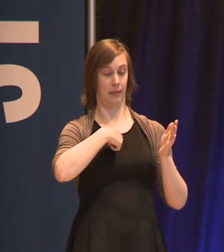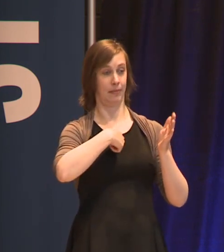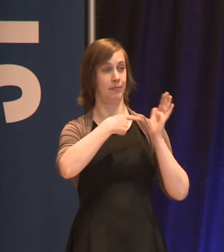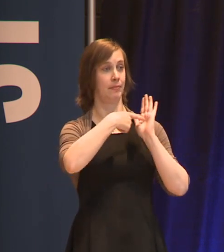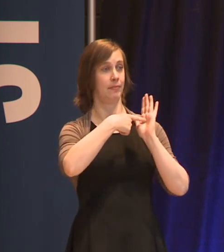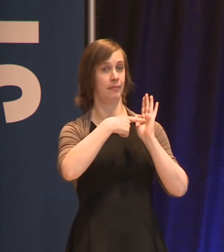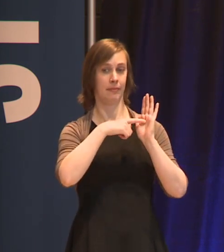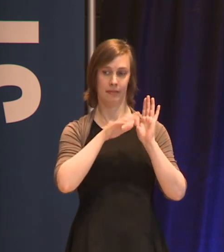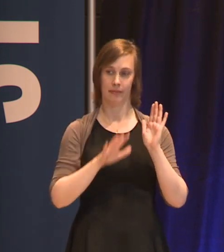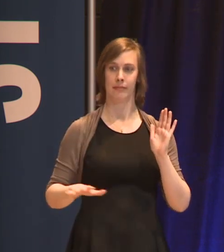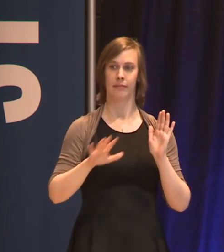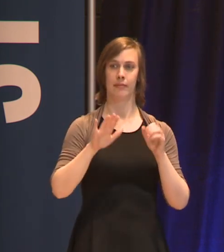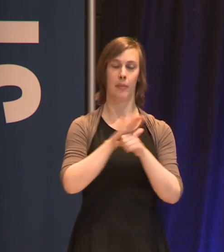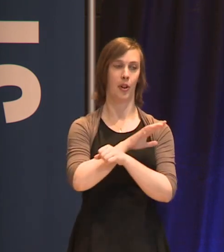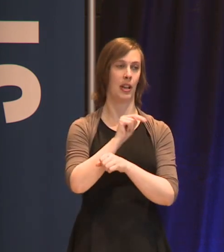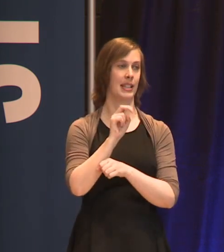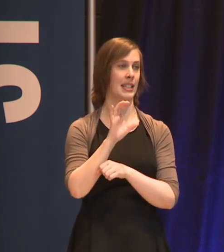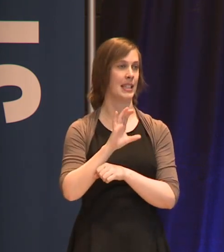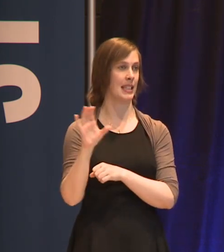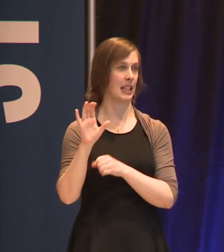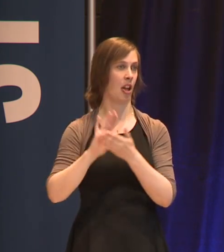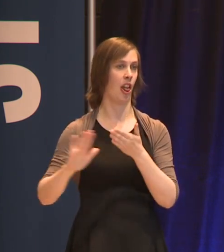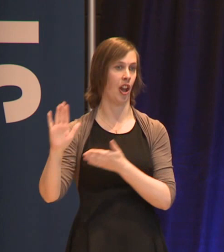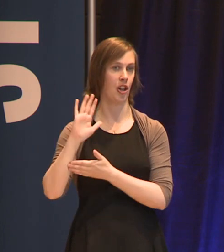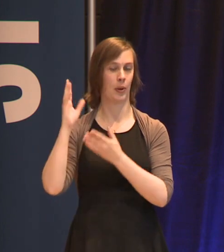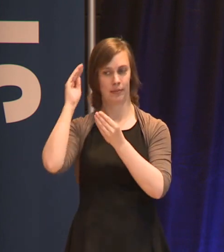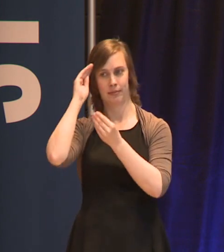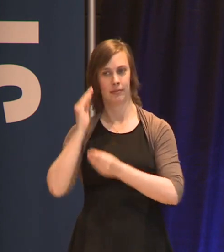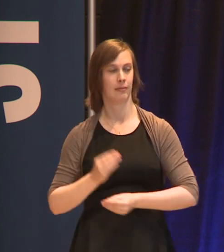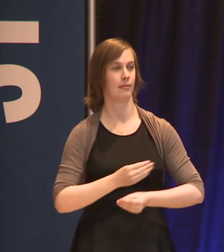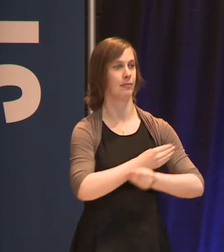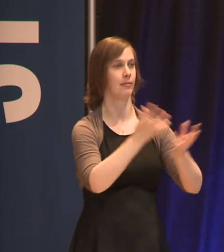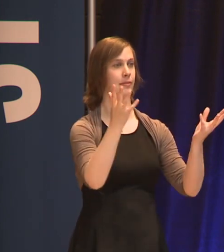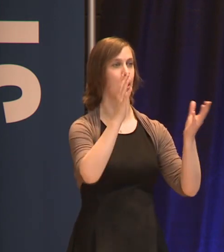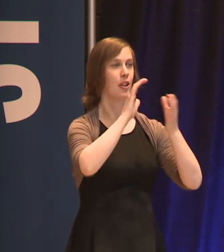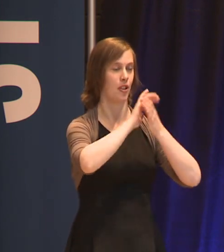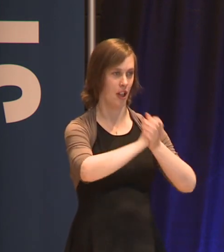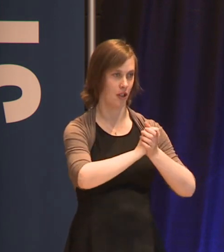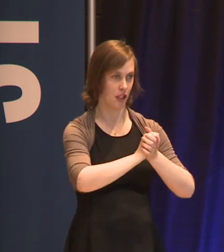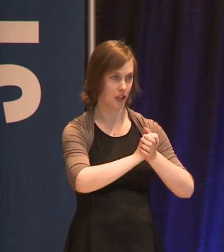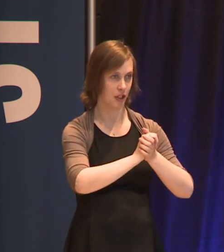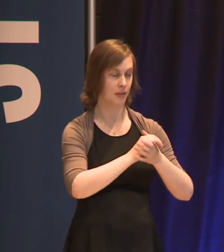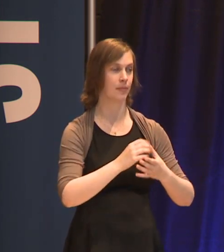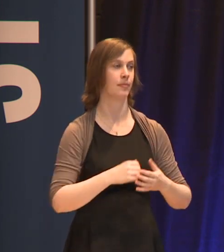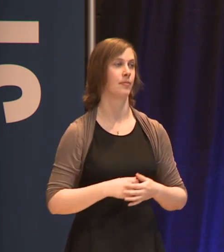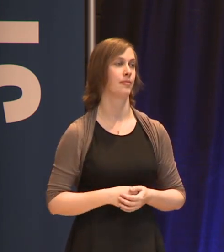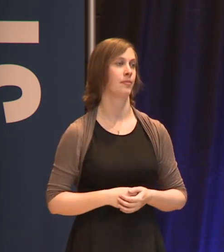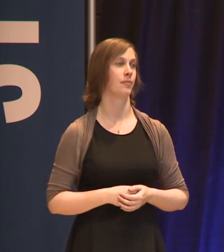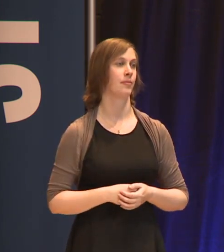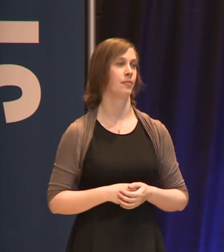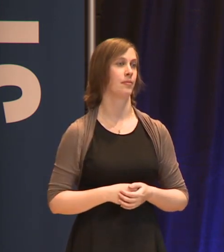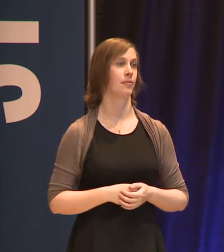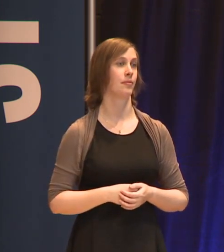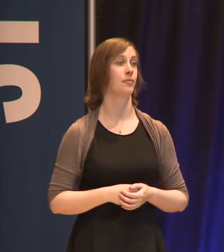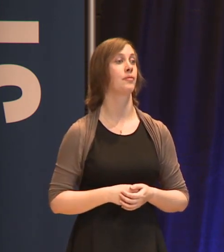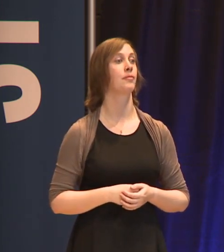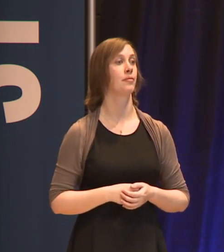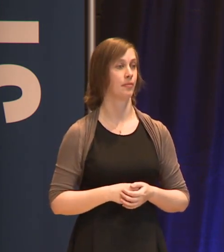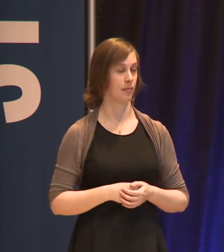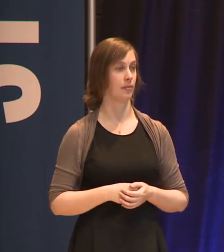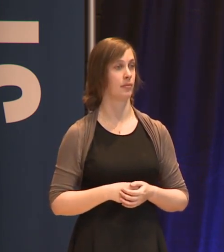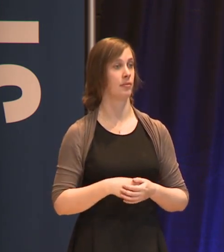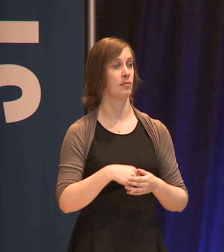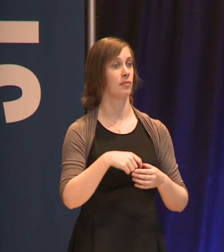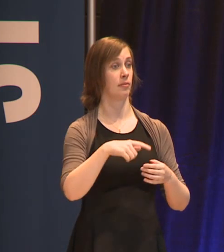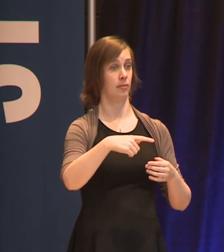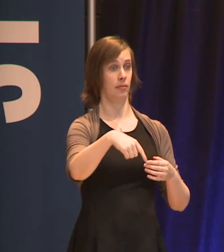great pleasure to again say congratulations, and I want you to promise me one thing. After walking across this stage this